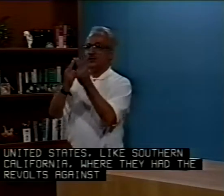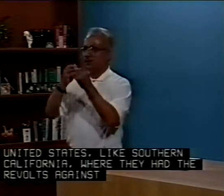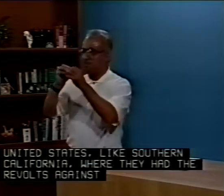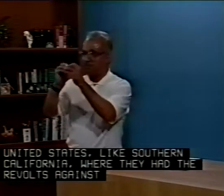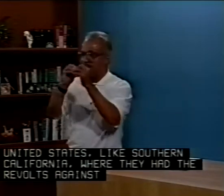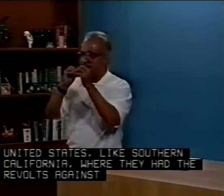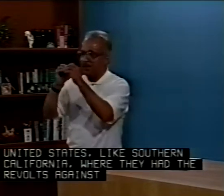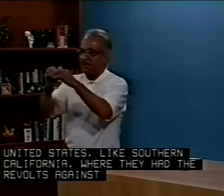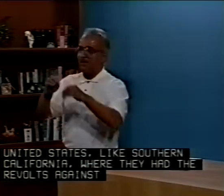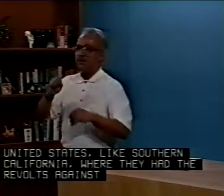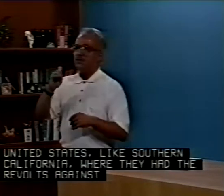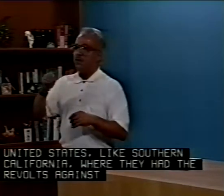the lettuce union.